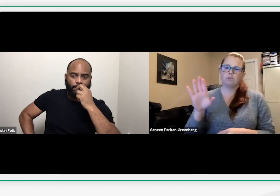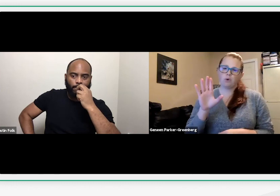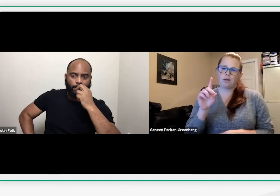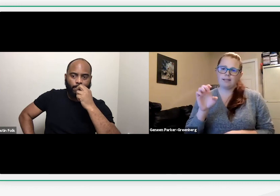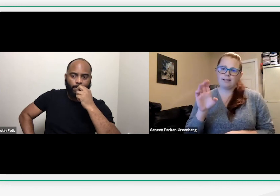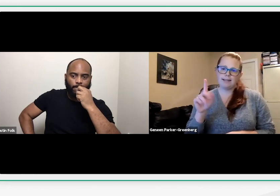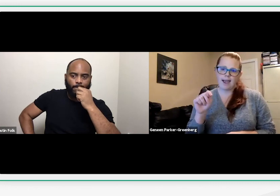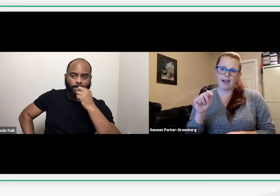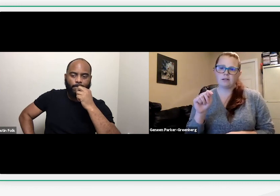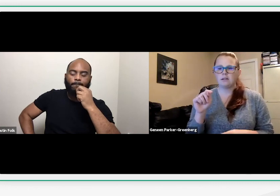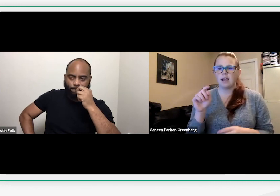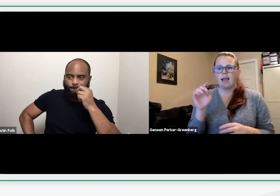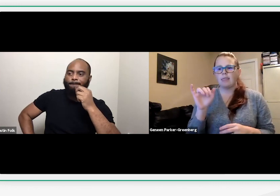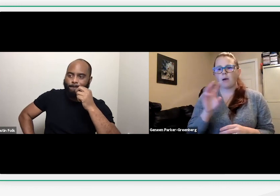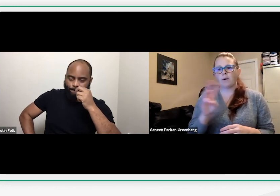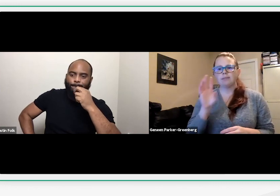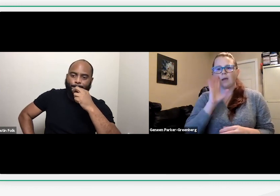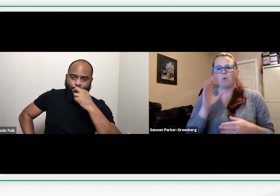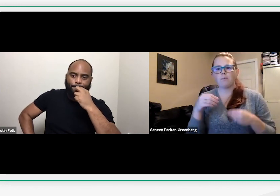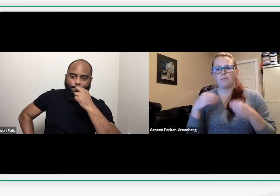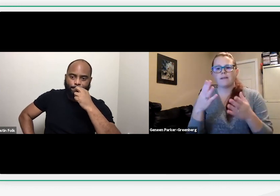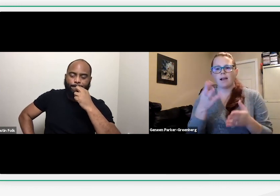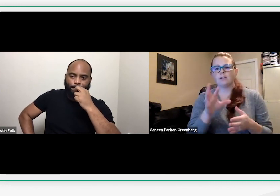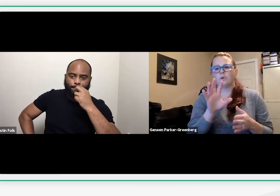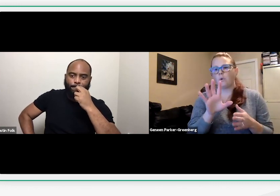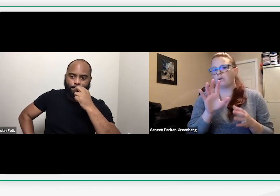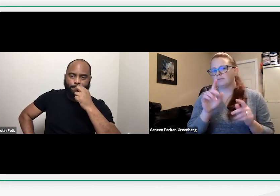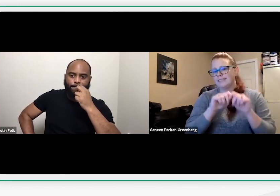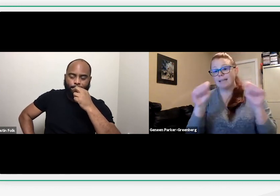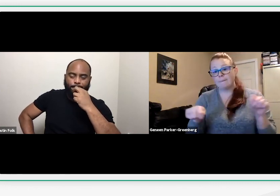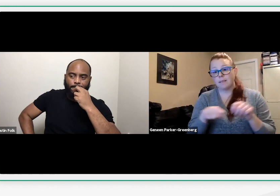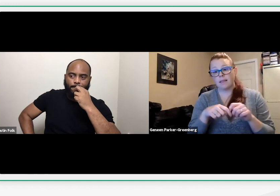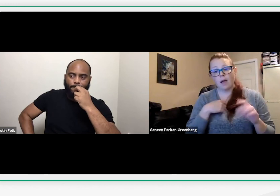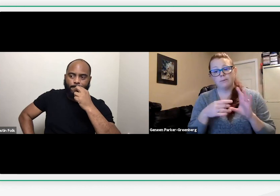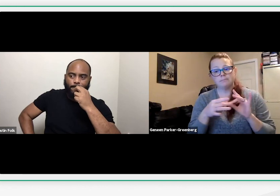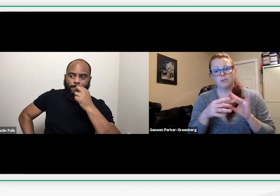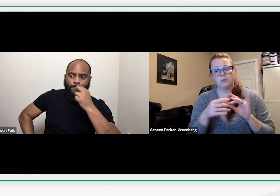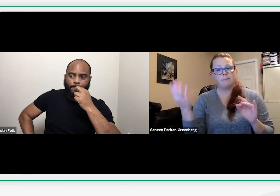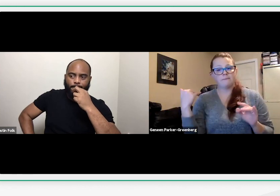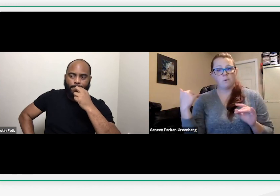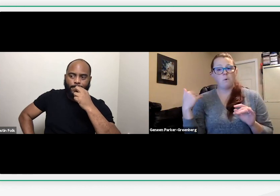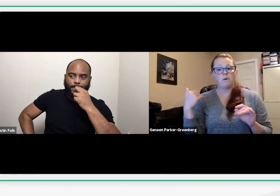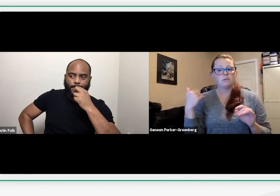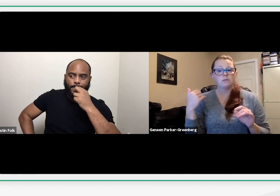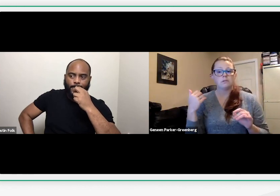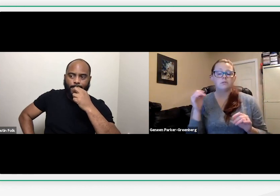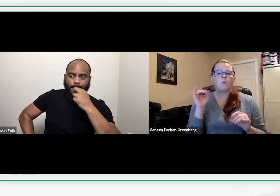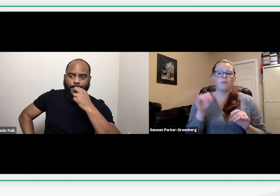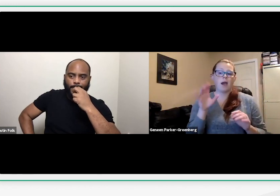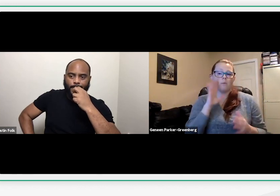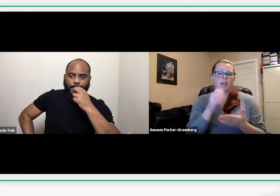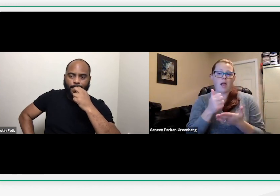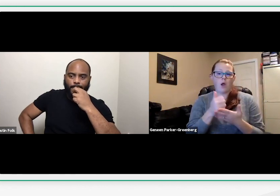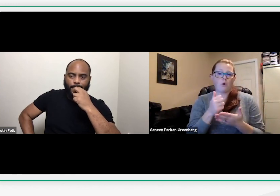You want to affirm your debt. And this website that I just told you about will provide you with the template that